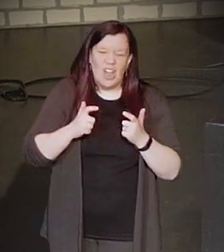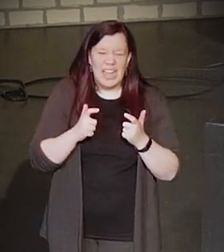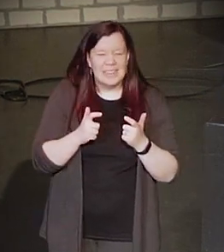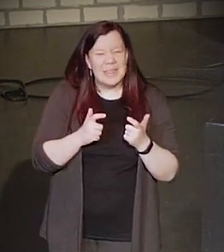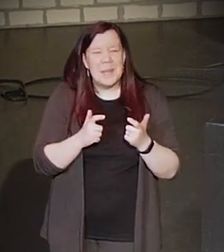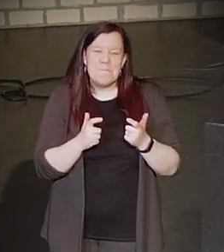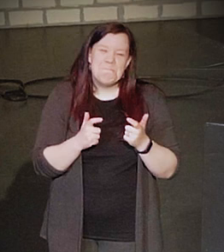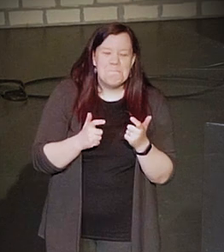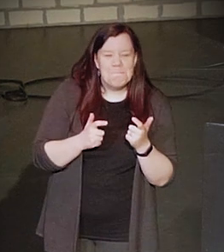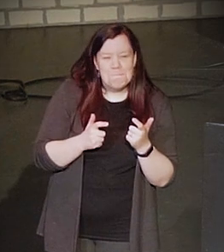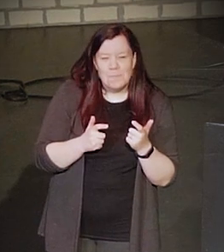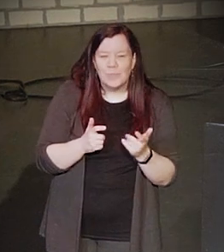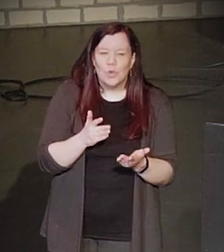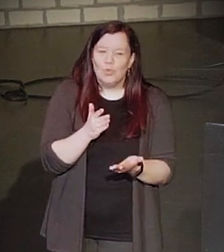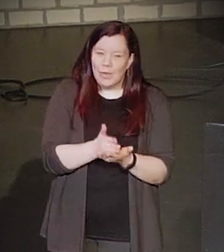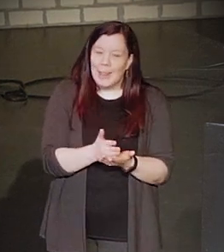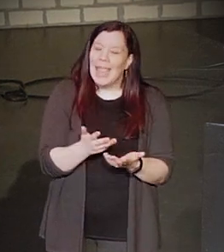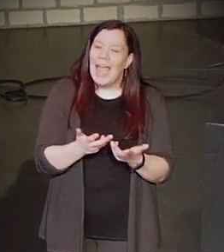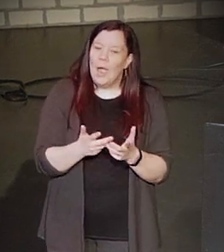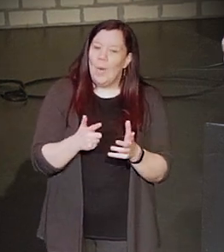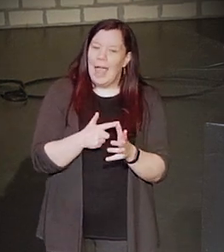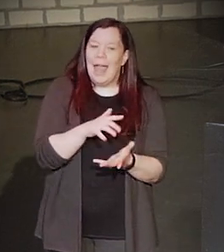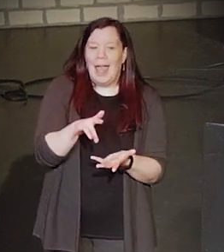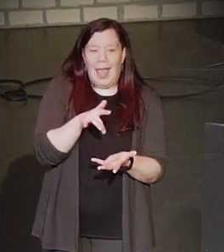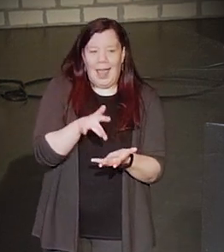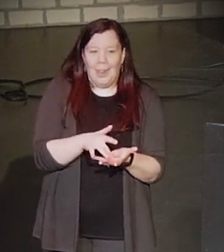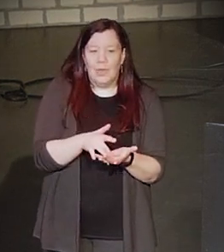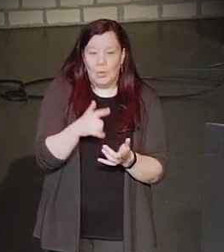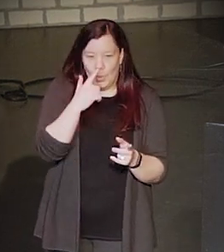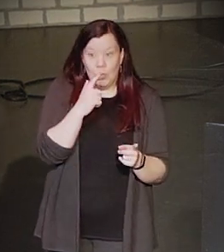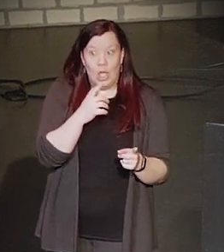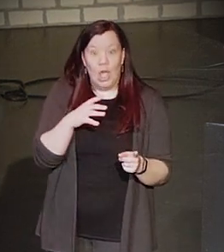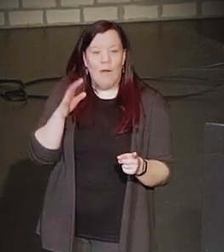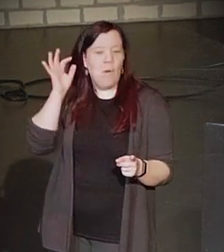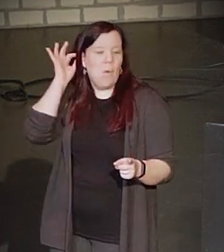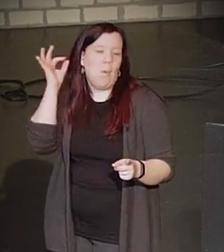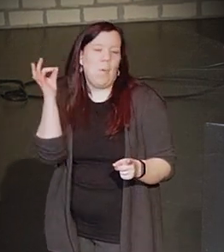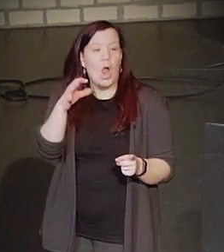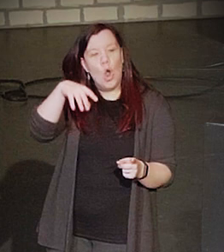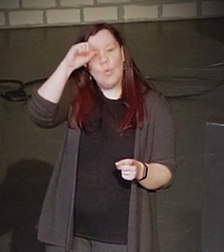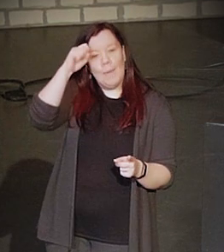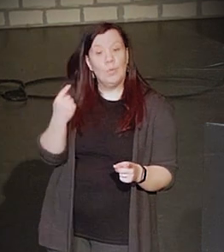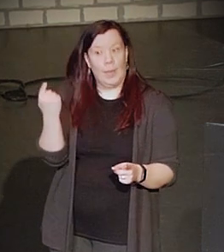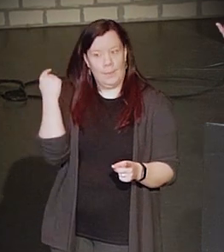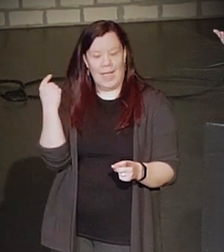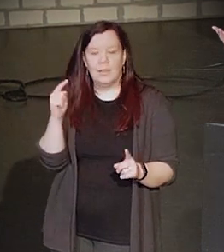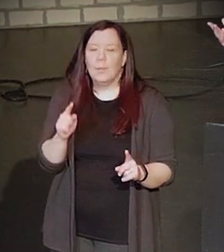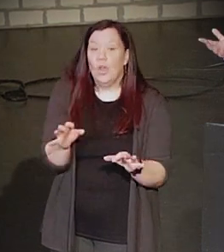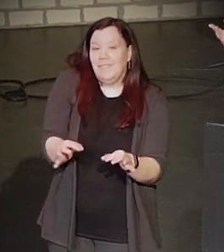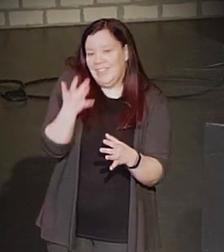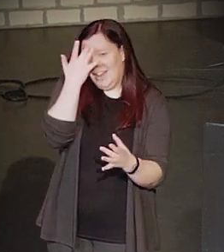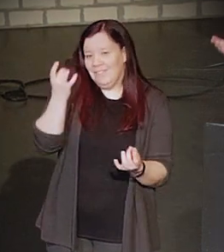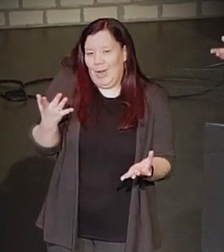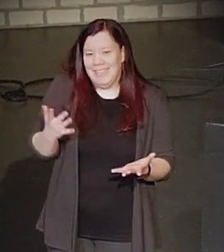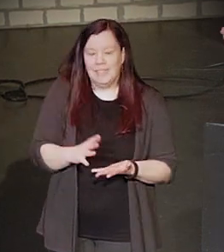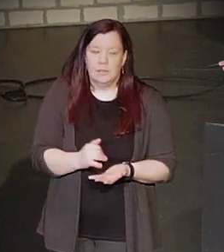actually how Athens managed to work through remembering the past without officially remembering the past. And Socrates was